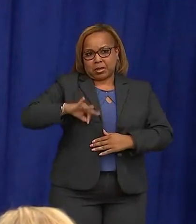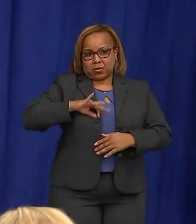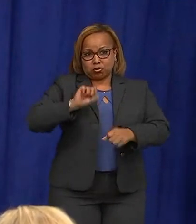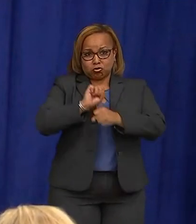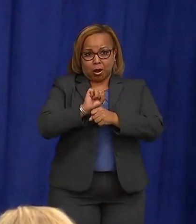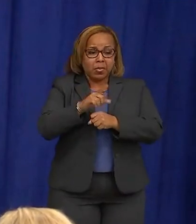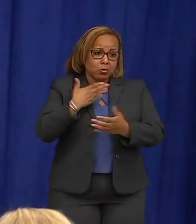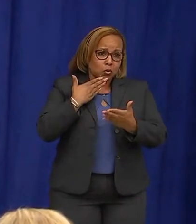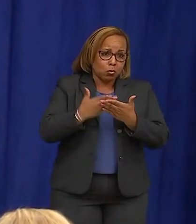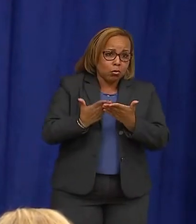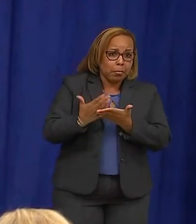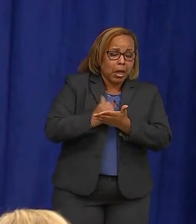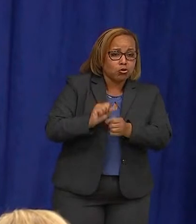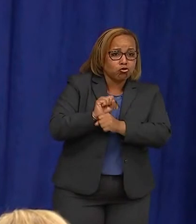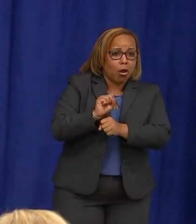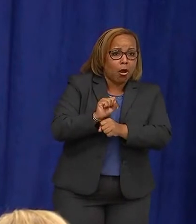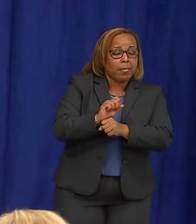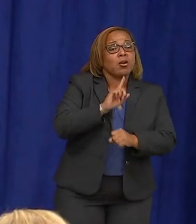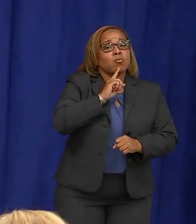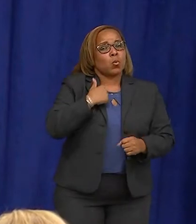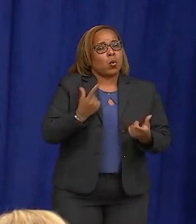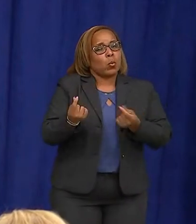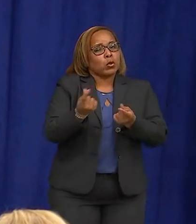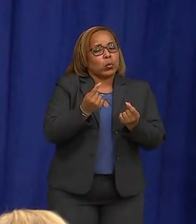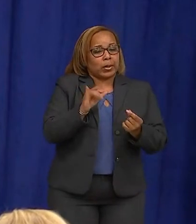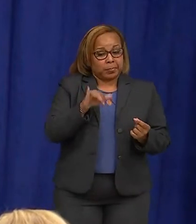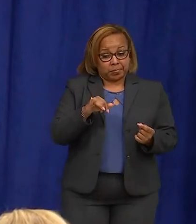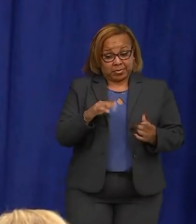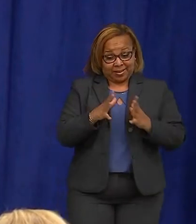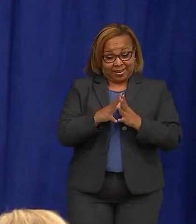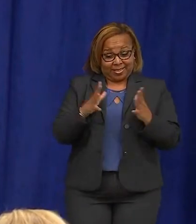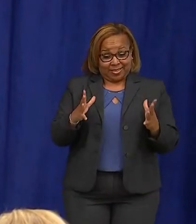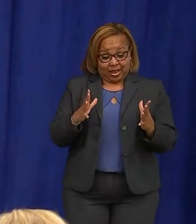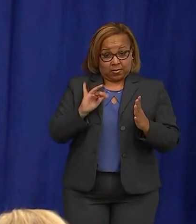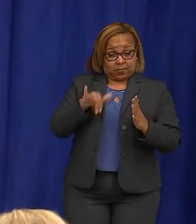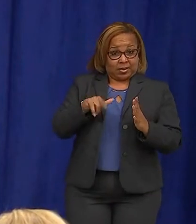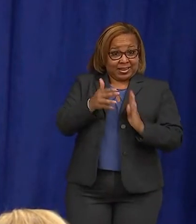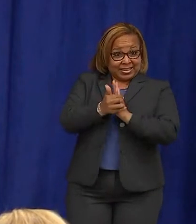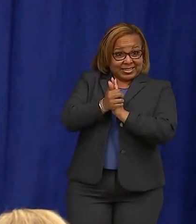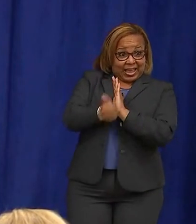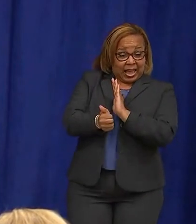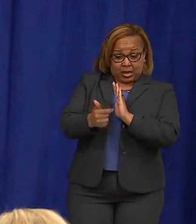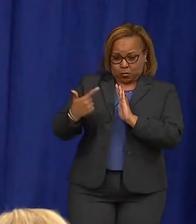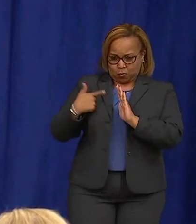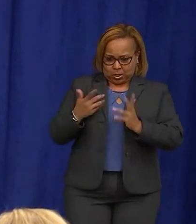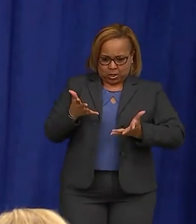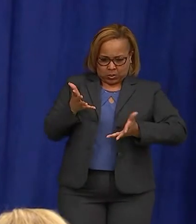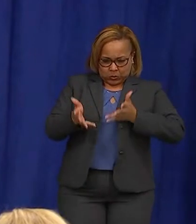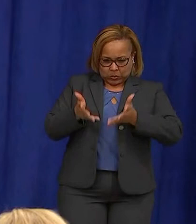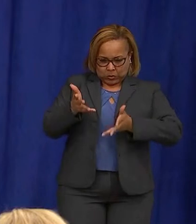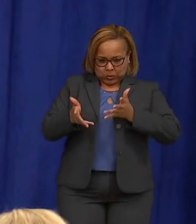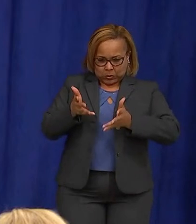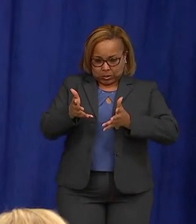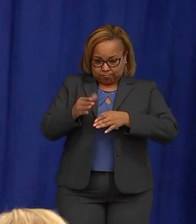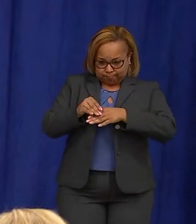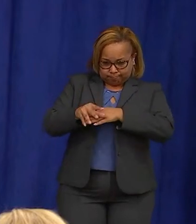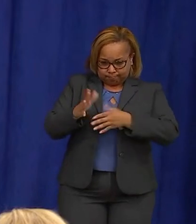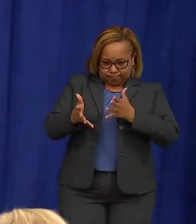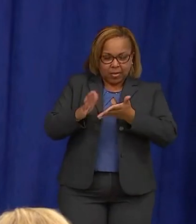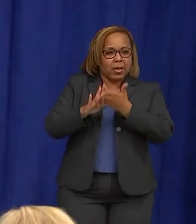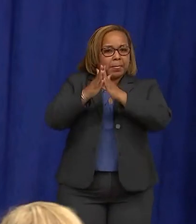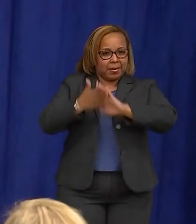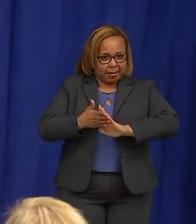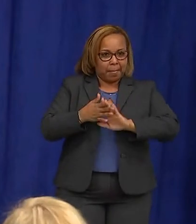is a good paying job. And really what we're doing is taking a lot of raw talent and shaping it so that they can